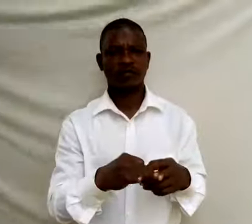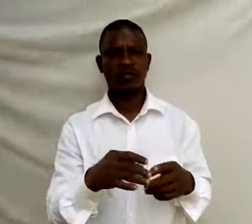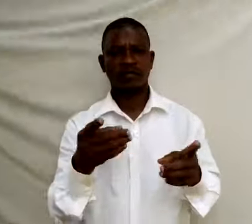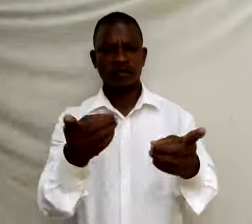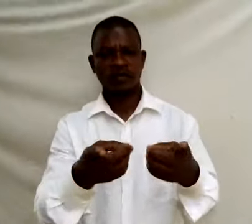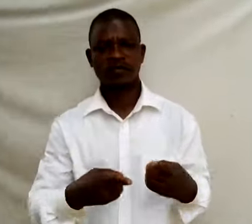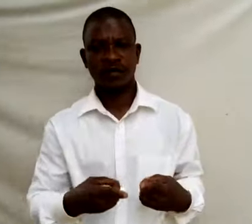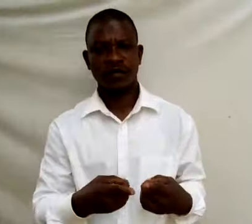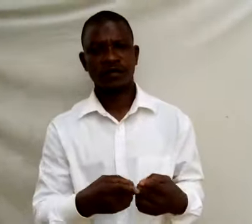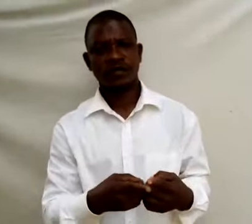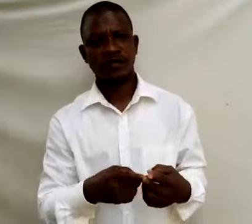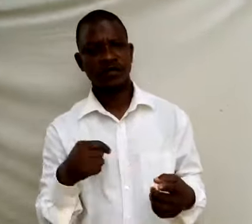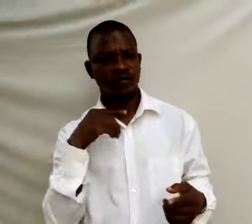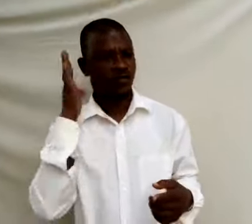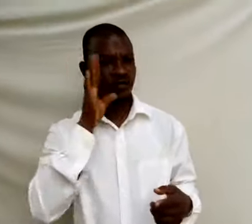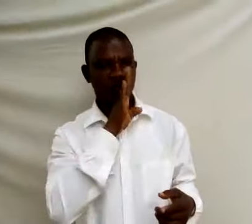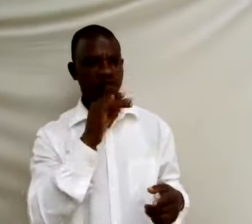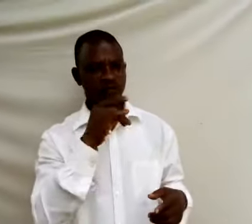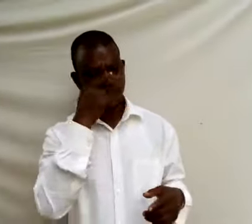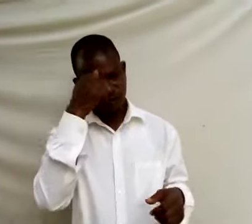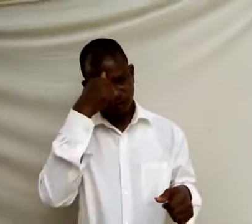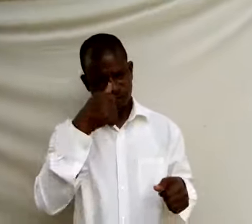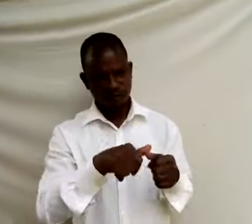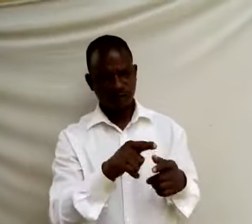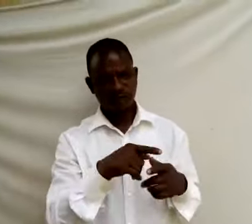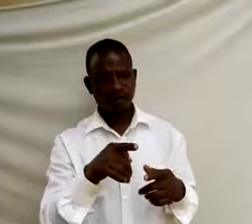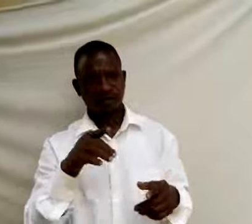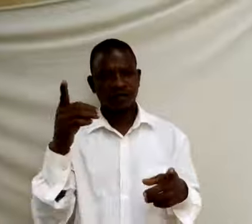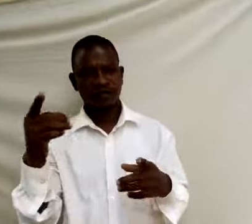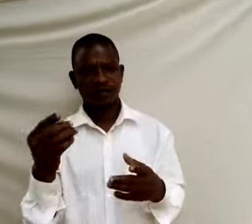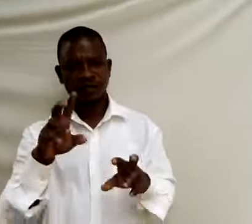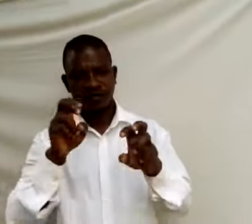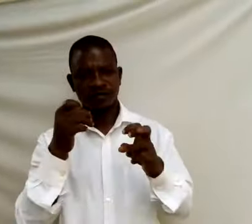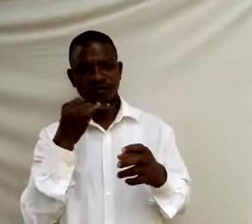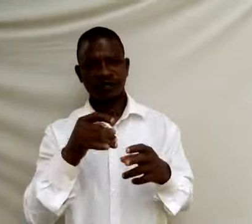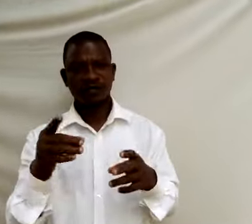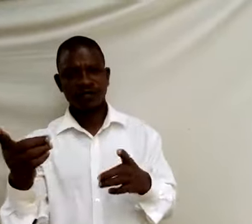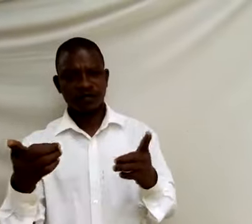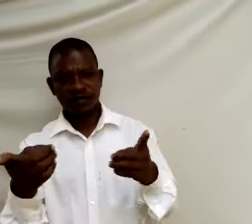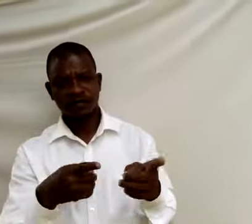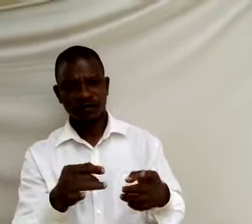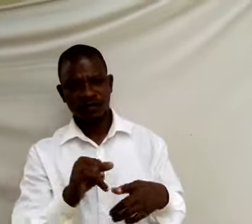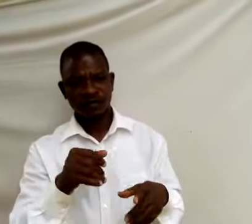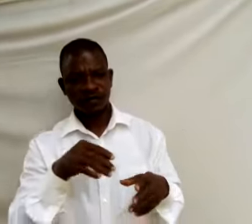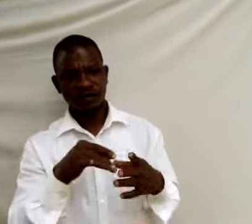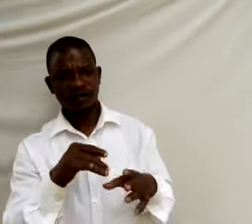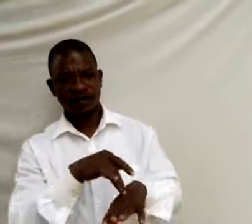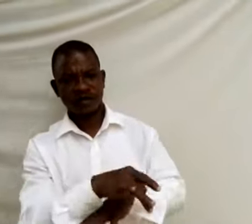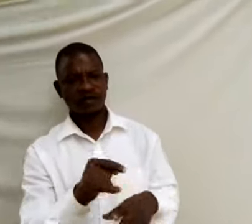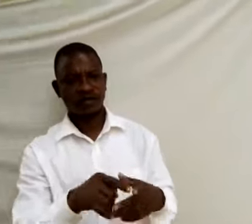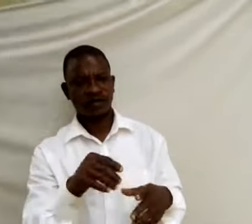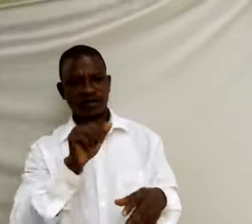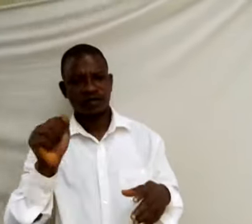demand. We shall recall the types of demand discussed earlier. A. Competitive